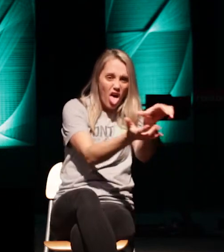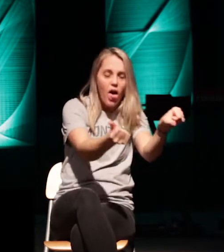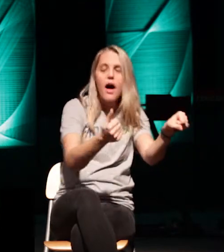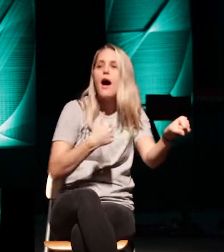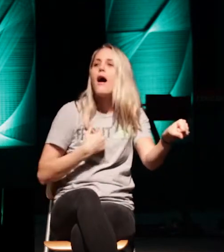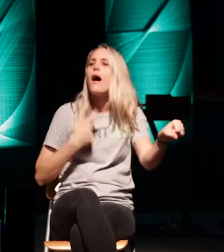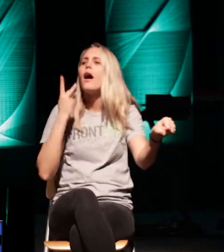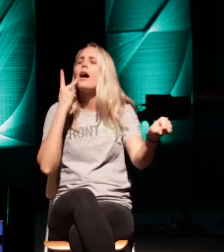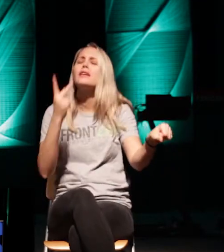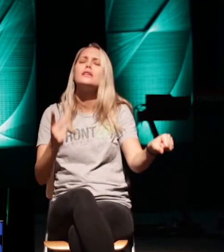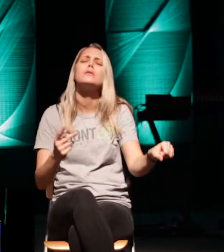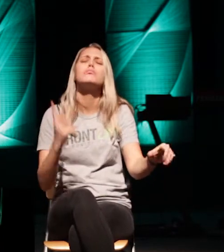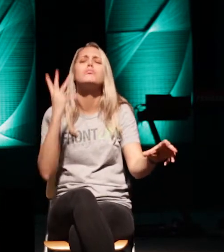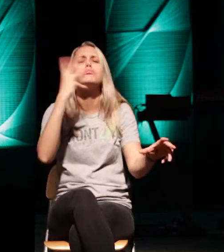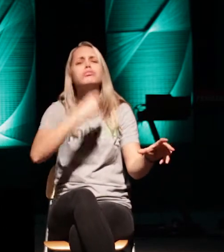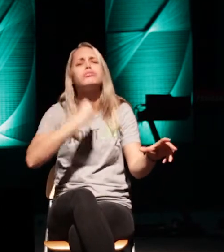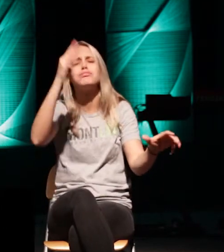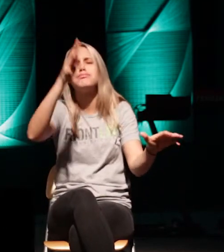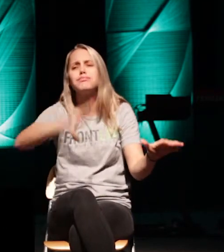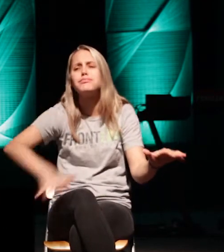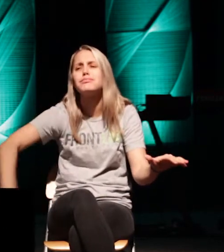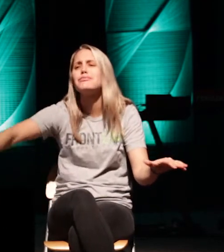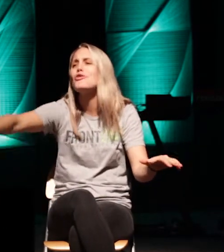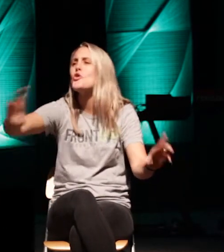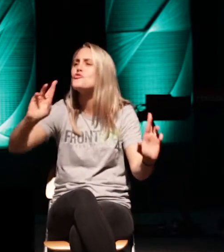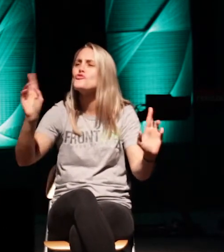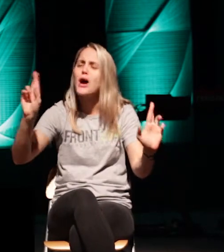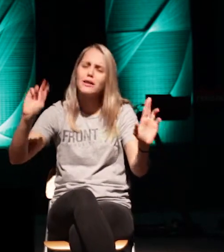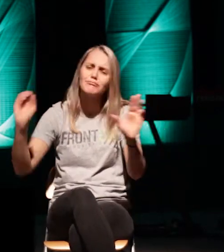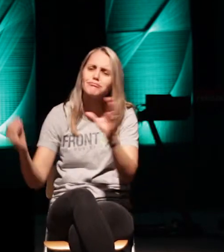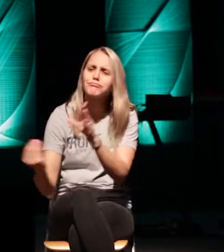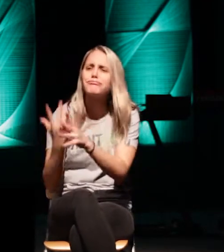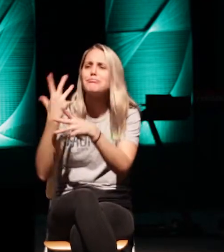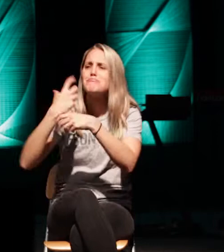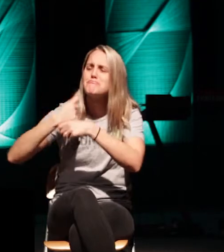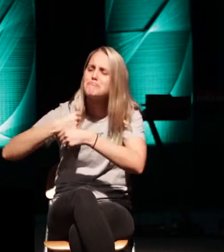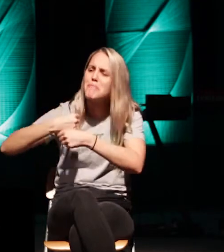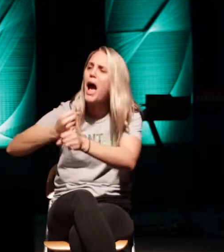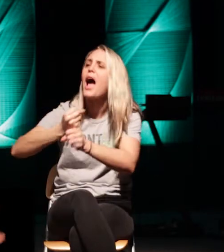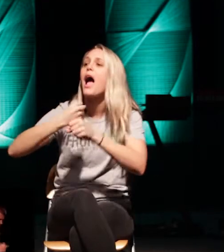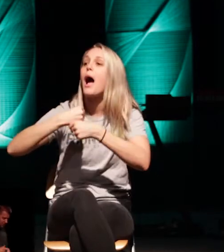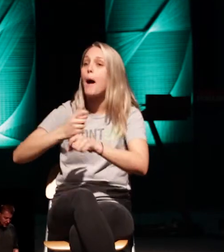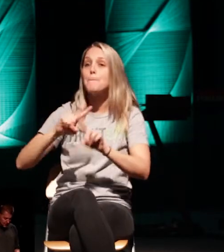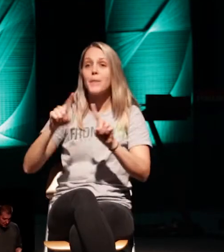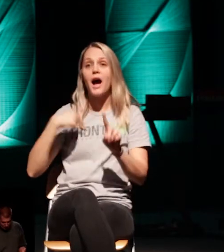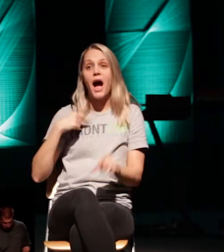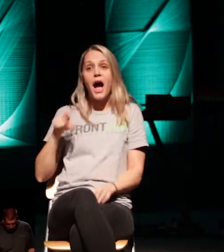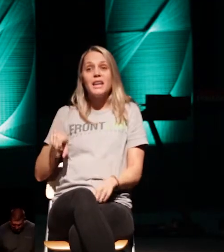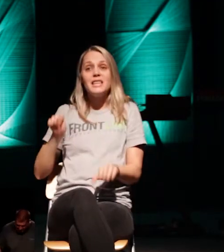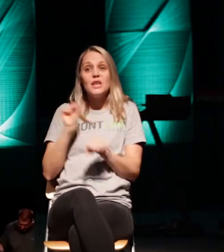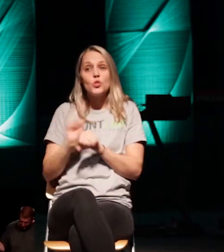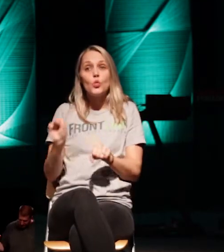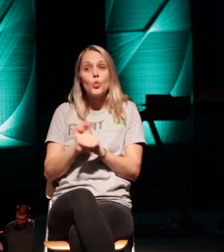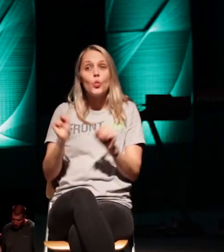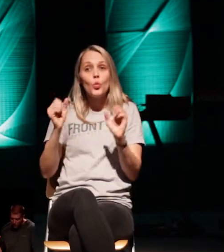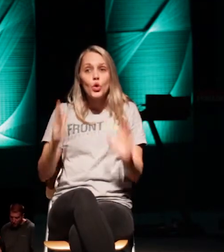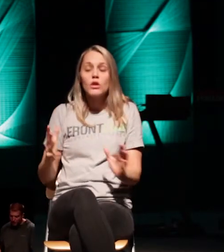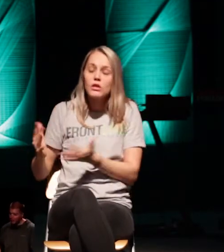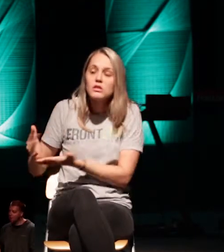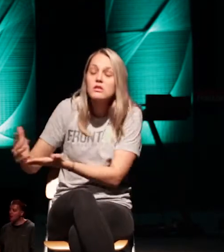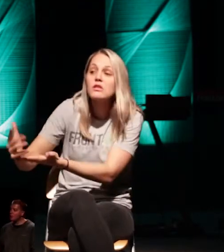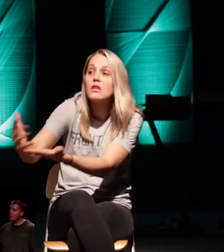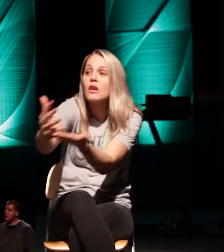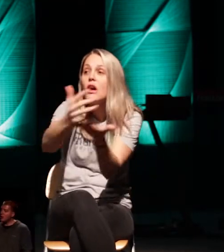ground that's ready to produce fruit that can be harvested, and I need workers to harvest it. But don't miss this.